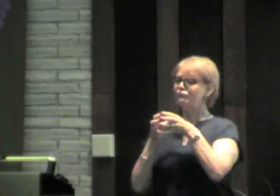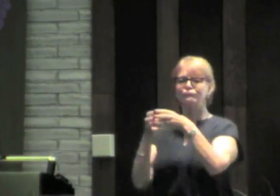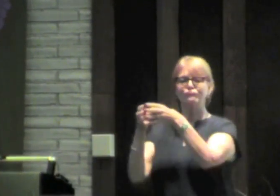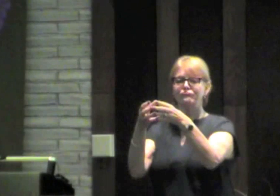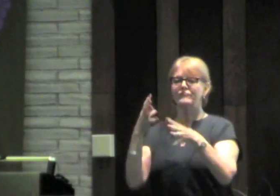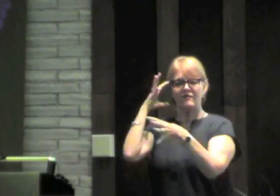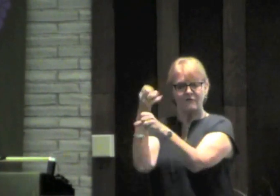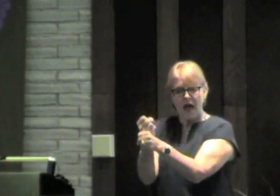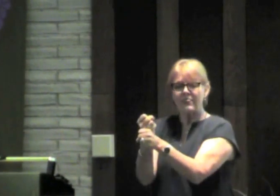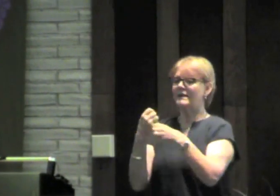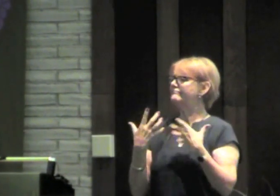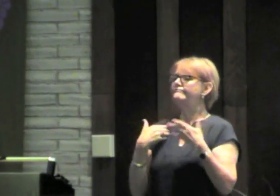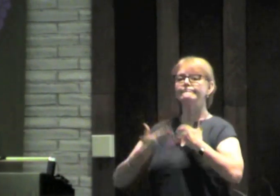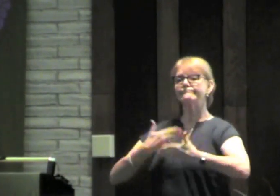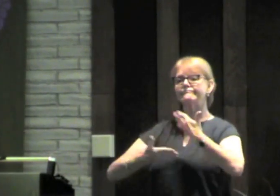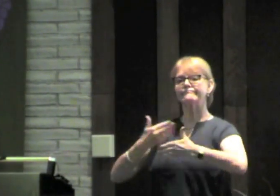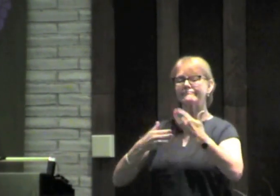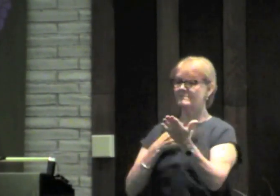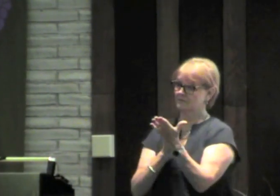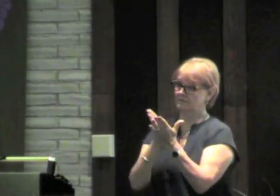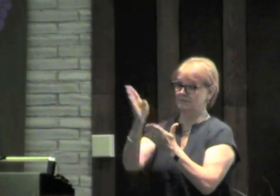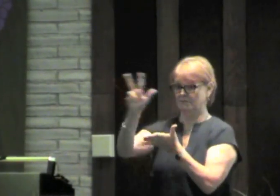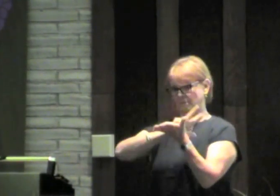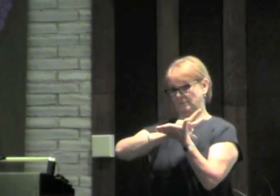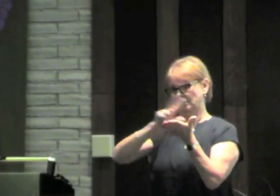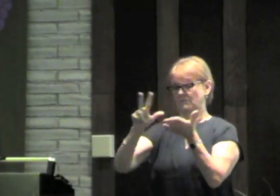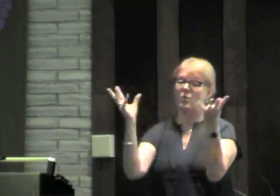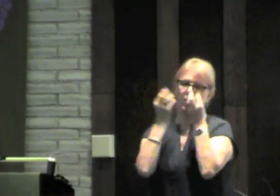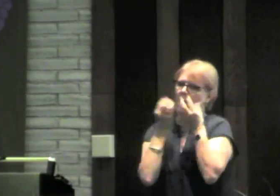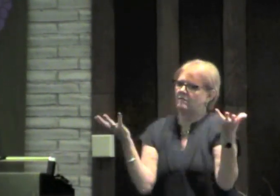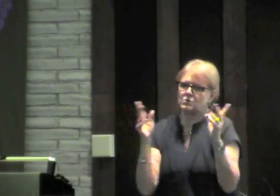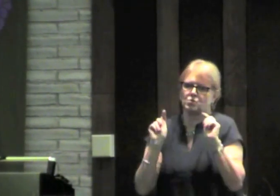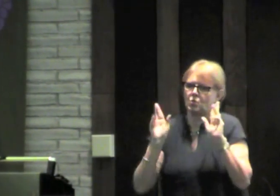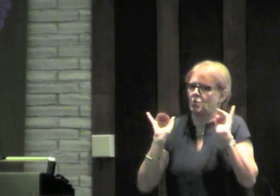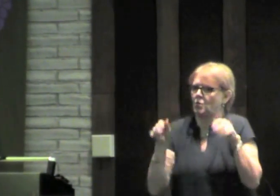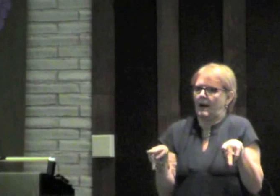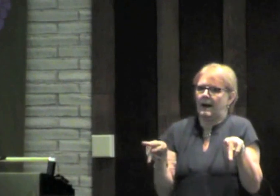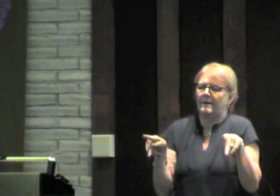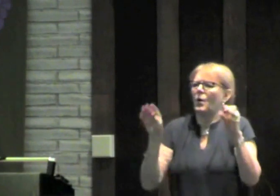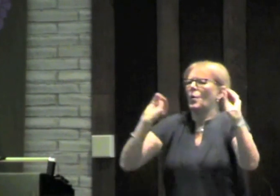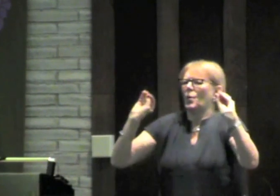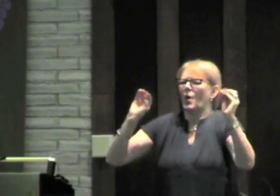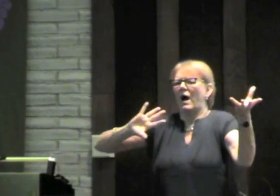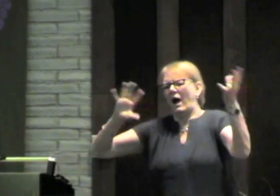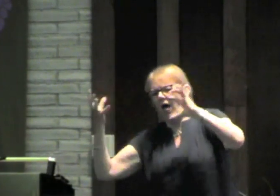right with my group. We had lots of faith. And we were there for 3 weeks, and it was just a beautiful